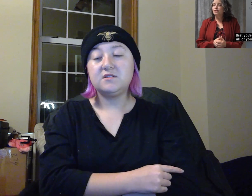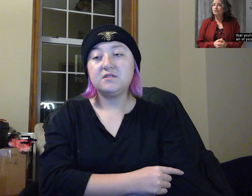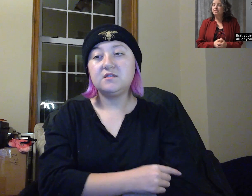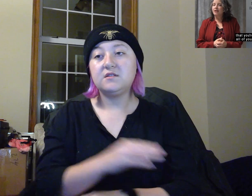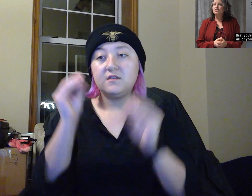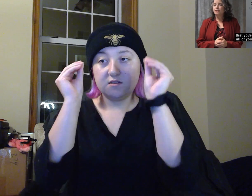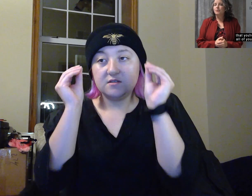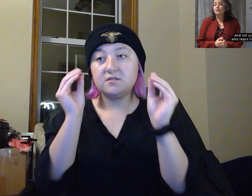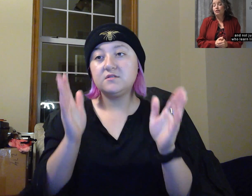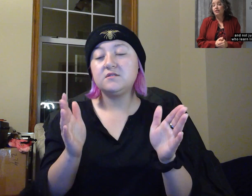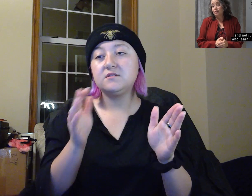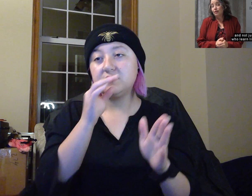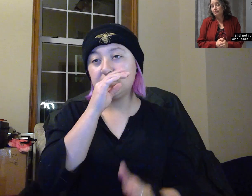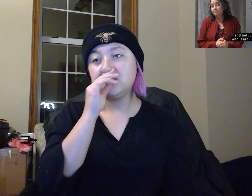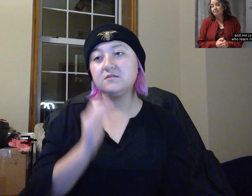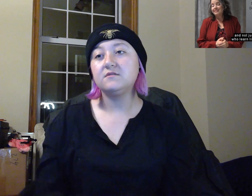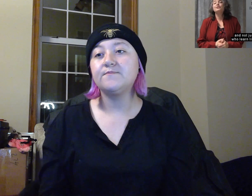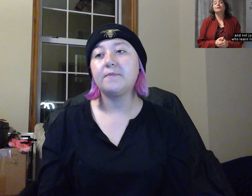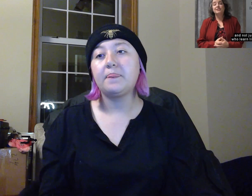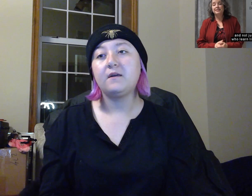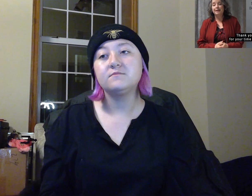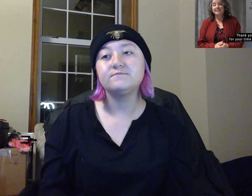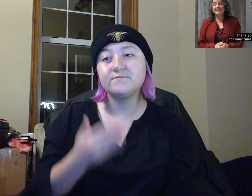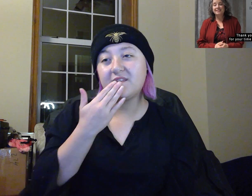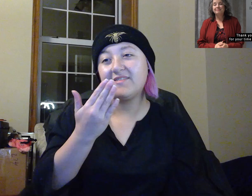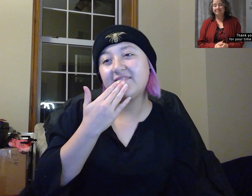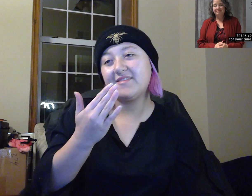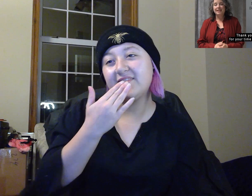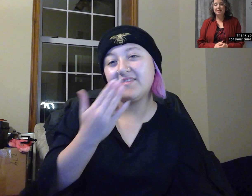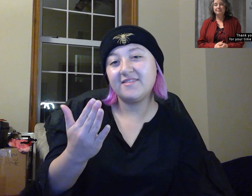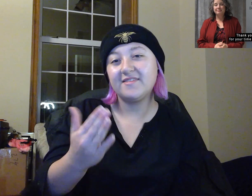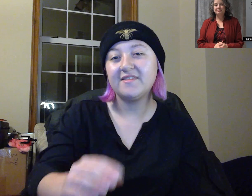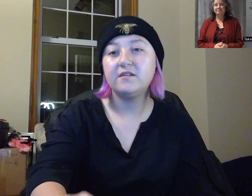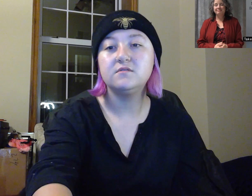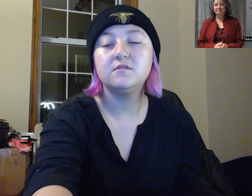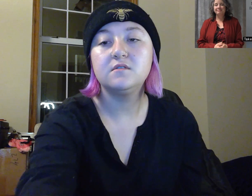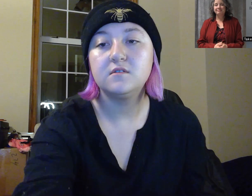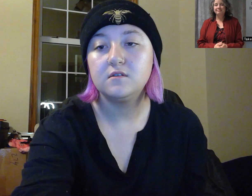of your students and not just the ones who learn like you learn. Thank you so much for your time and attention. Take care.